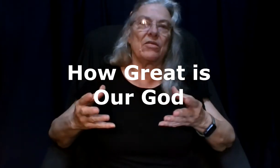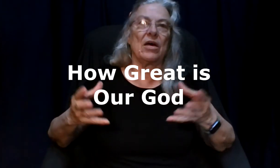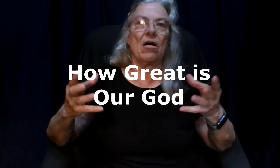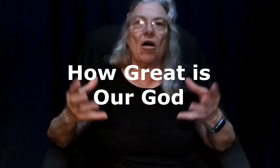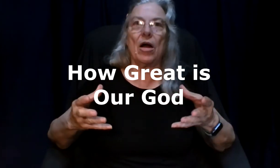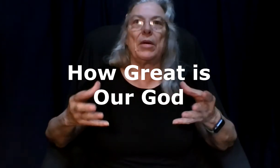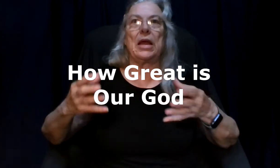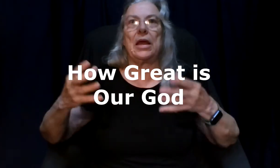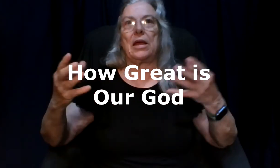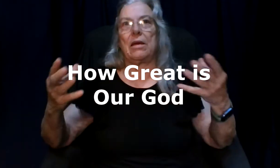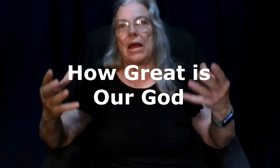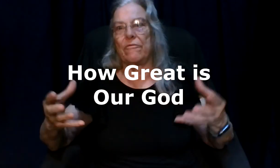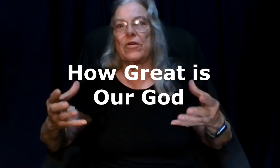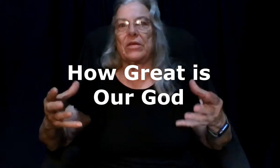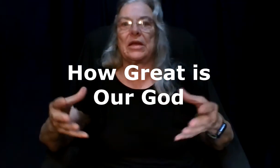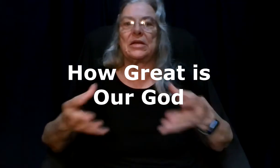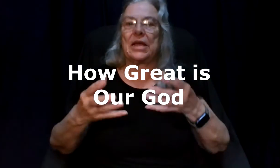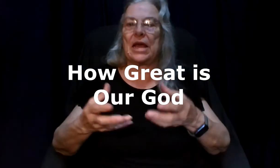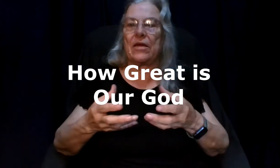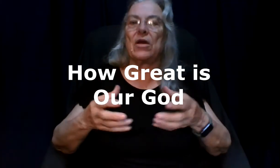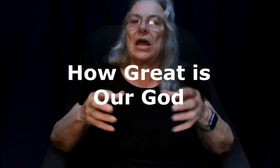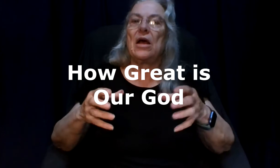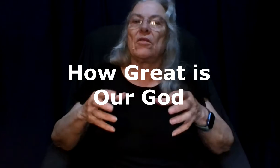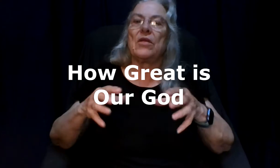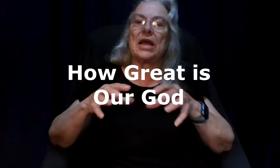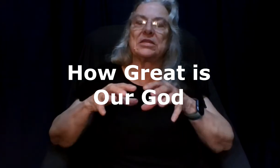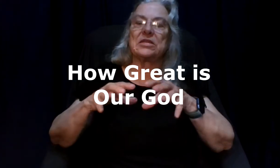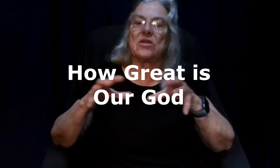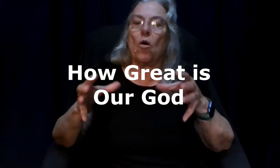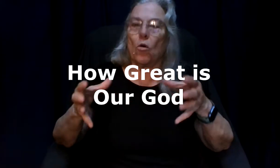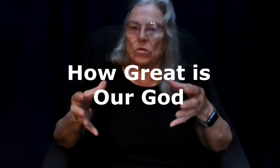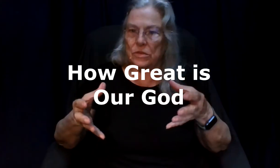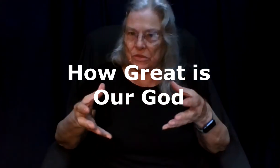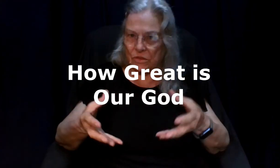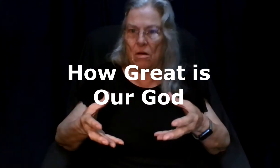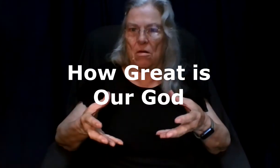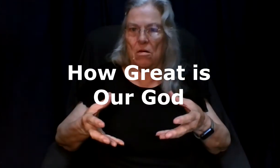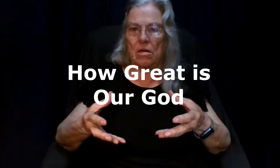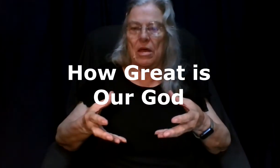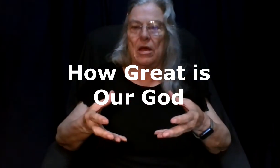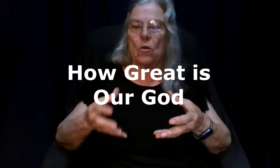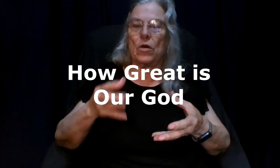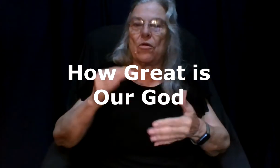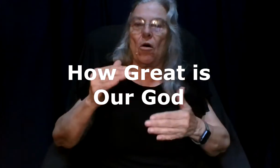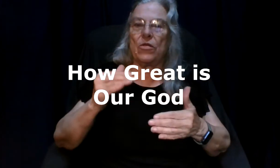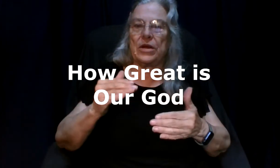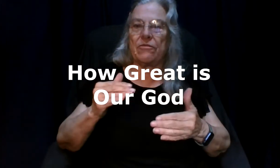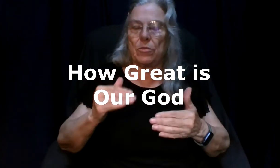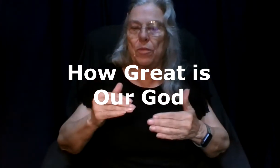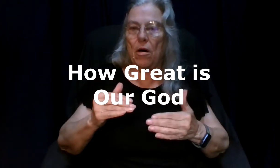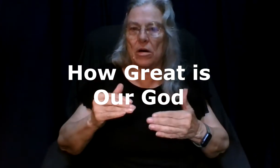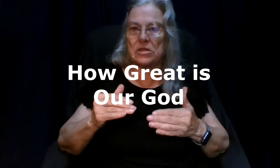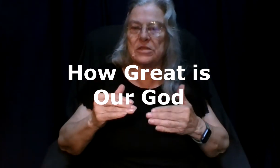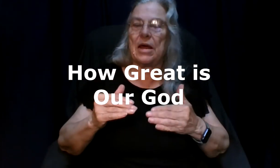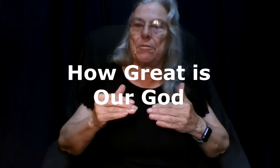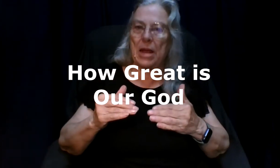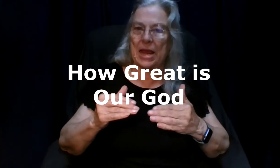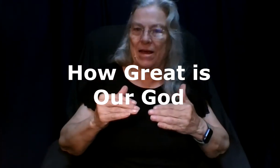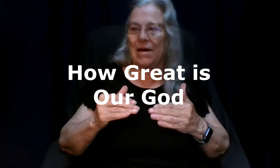harmony everything together it's the whole song with all the different parts that make up